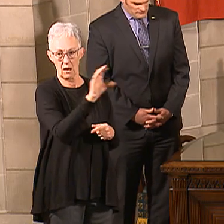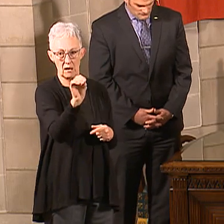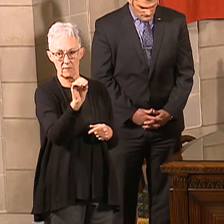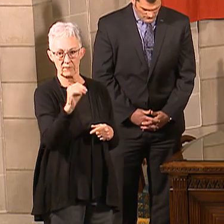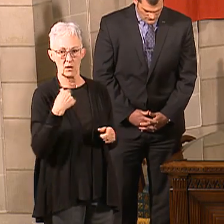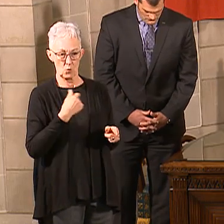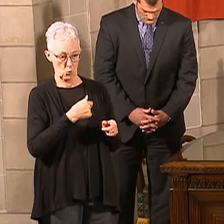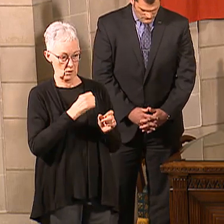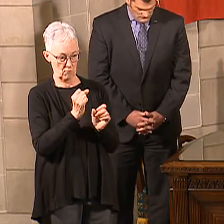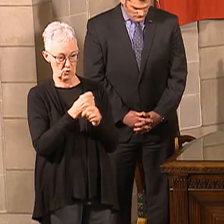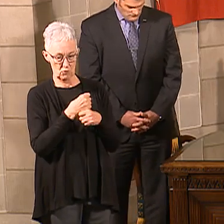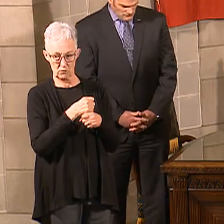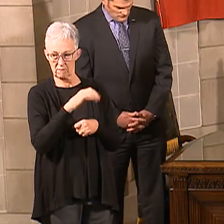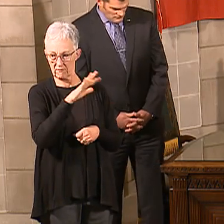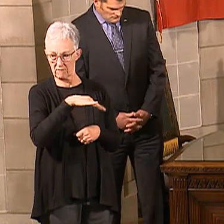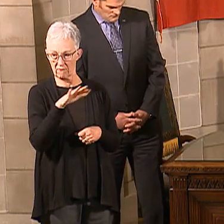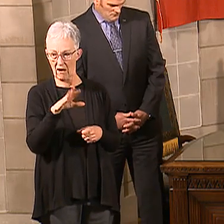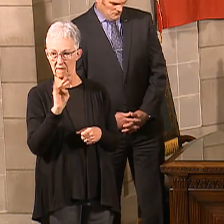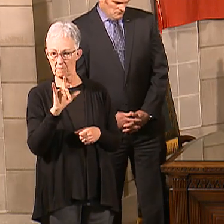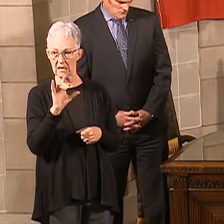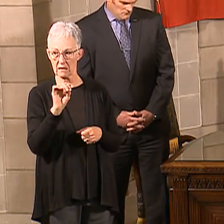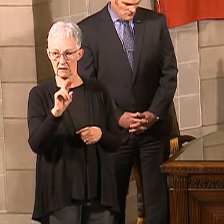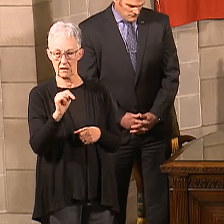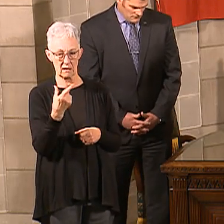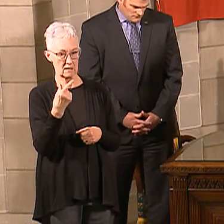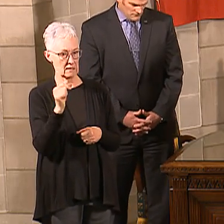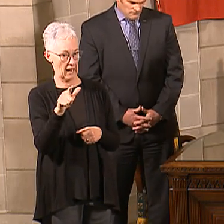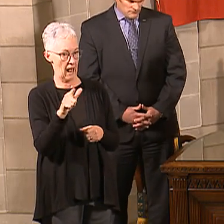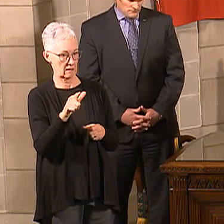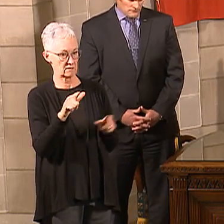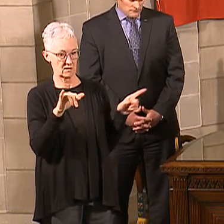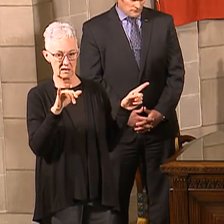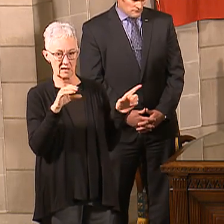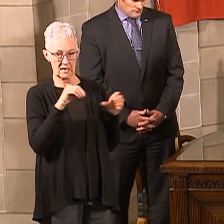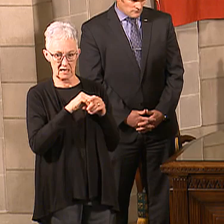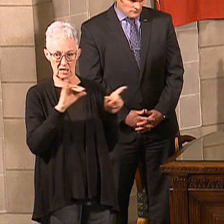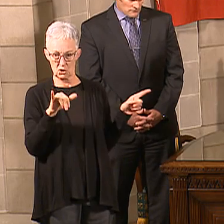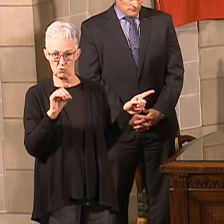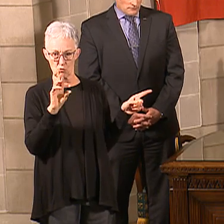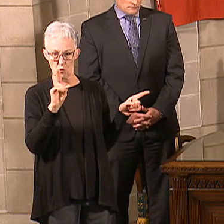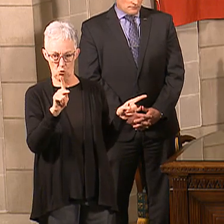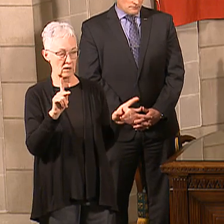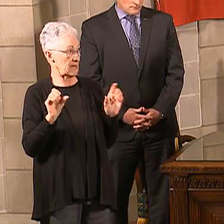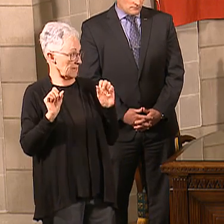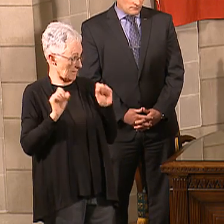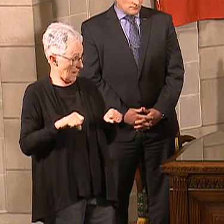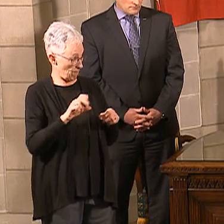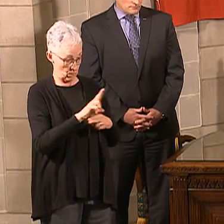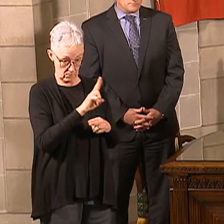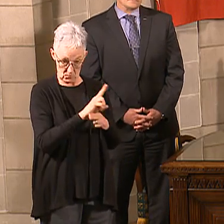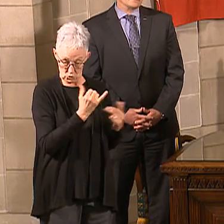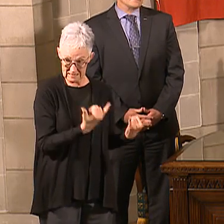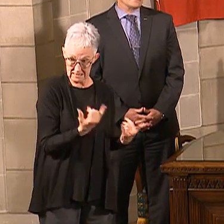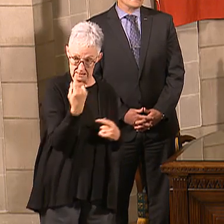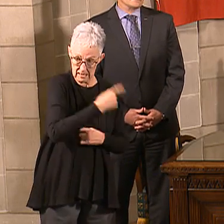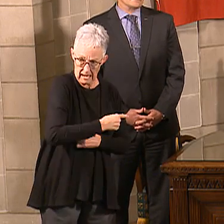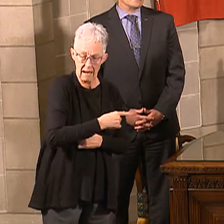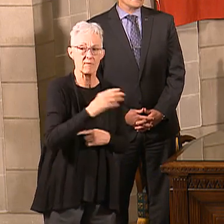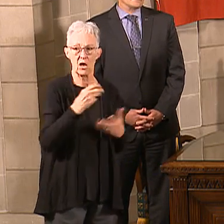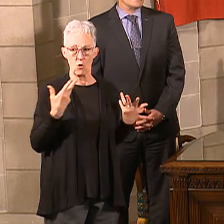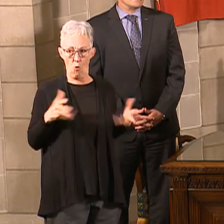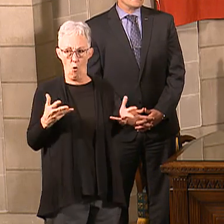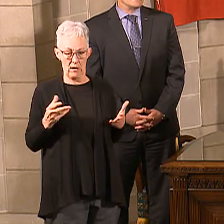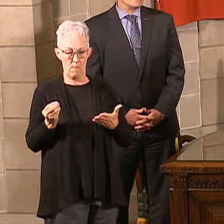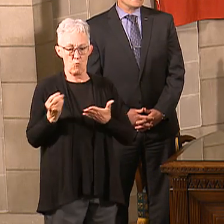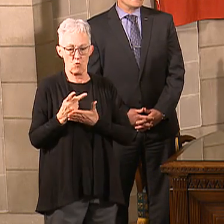industrial alcohol a year at York. It's different than fuel-grade alcohol, so it can be used today, and it is approved today to be used in